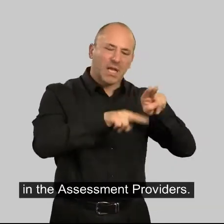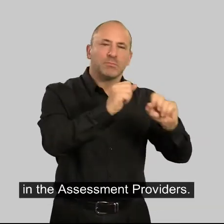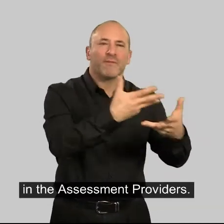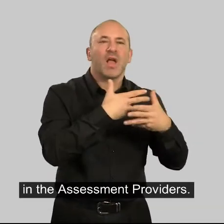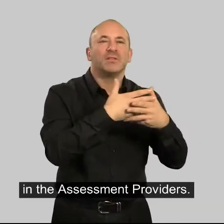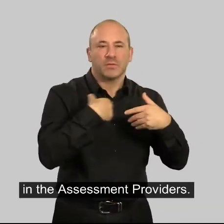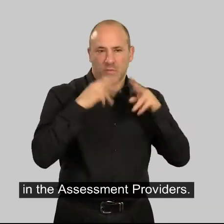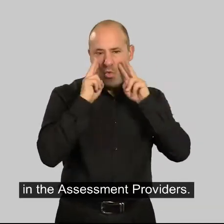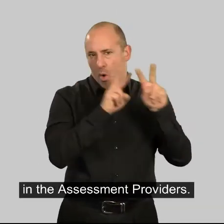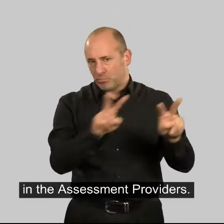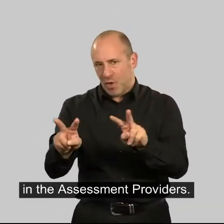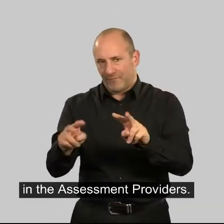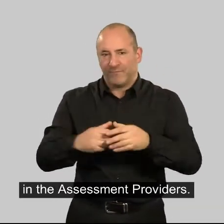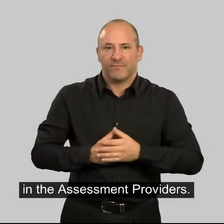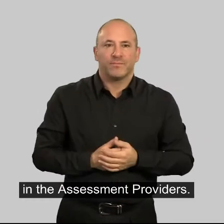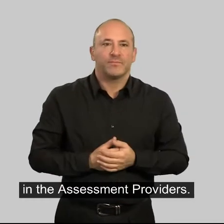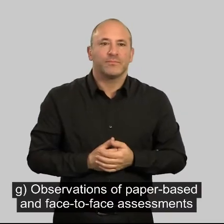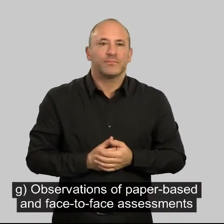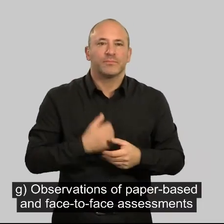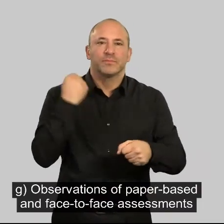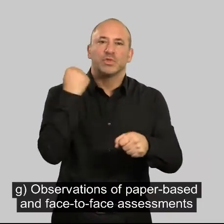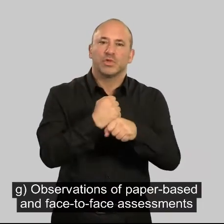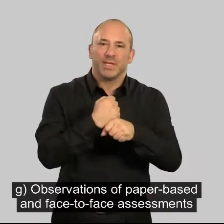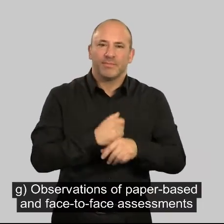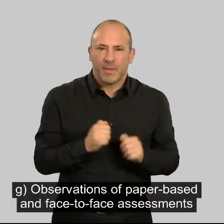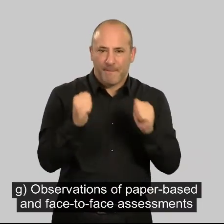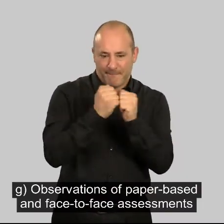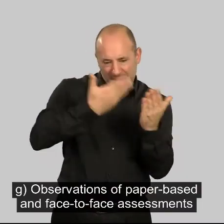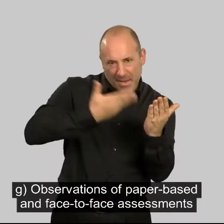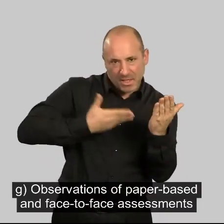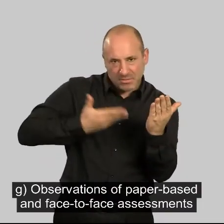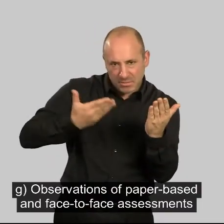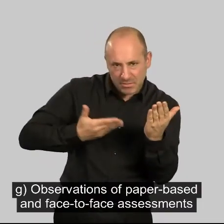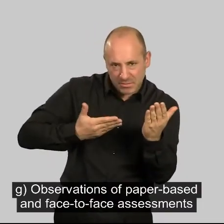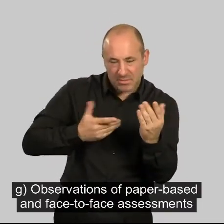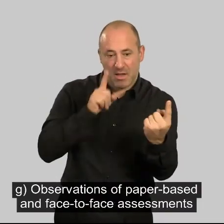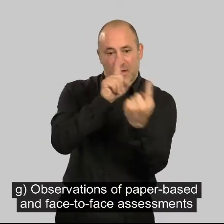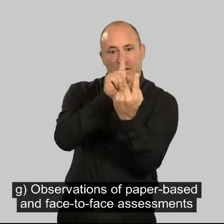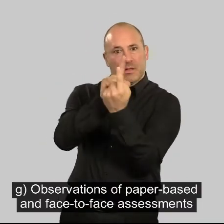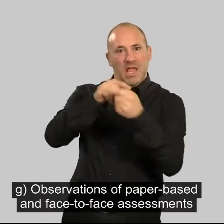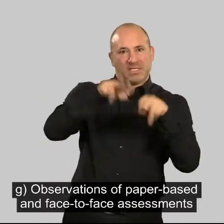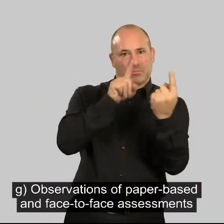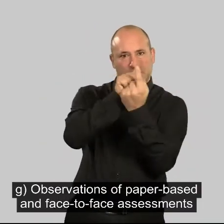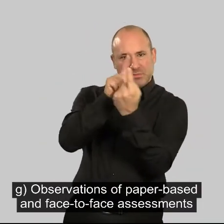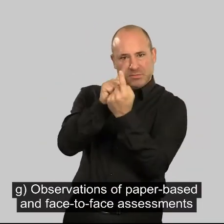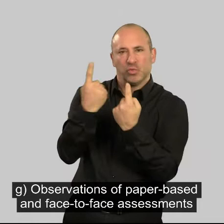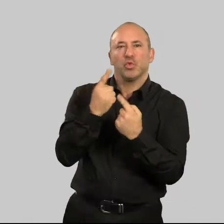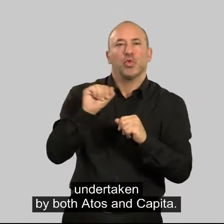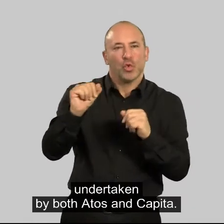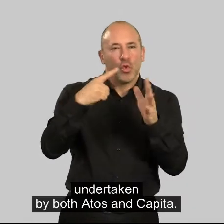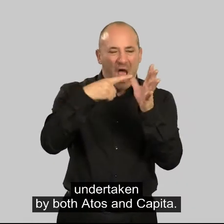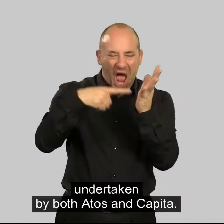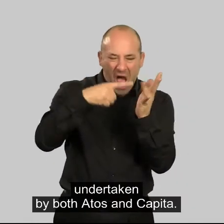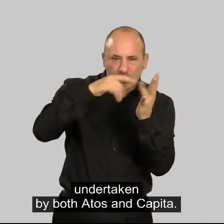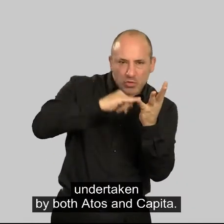and audit teams in the assessment providers. G. Observations of paper-based and